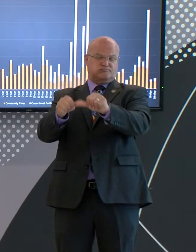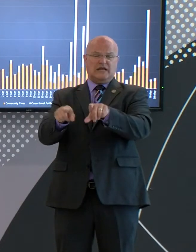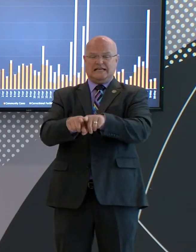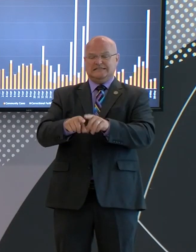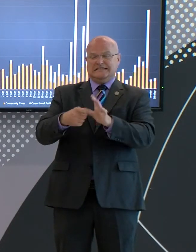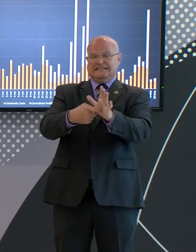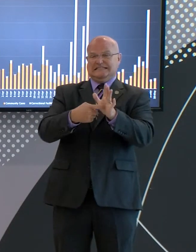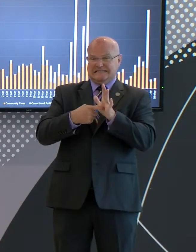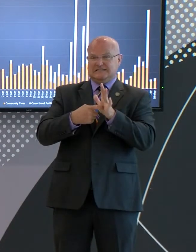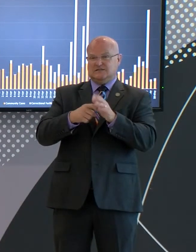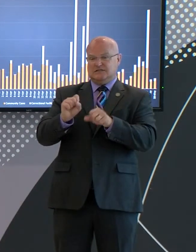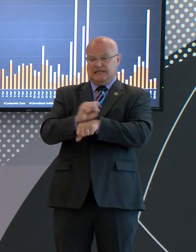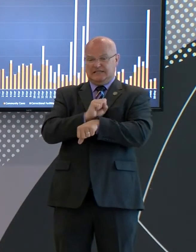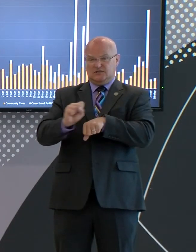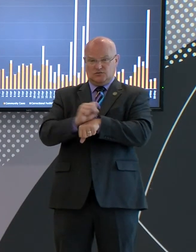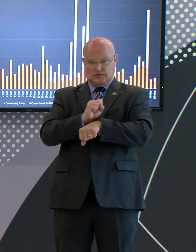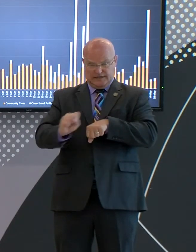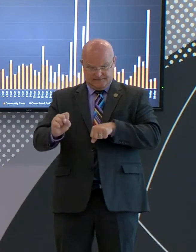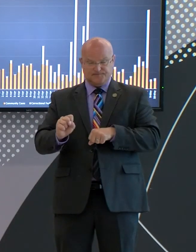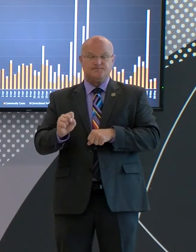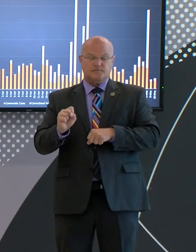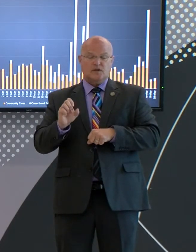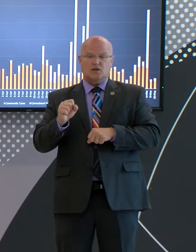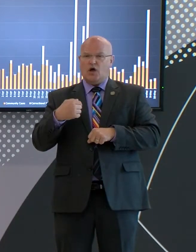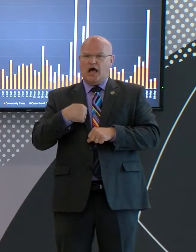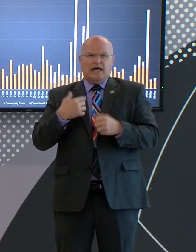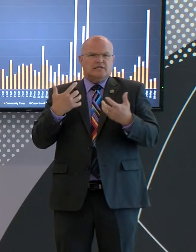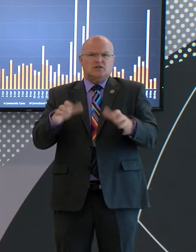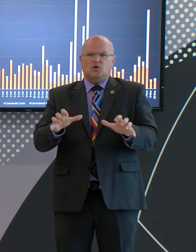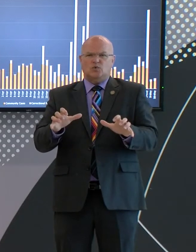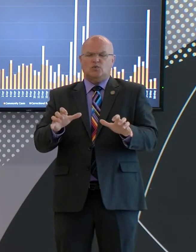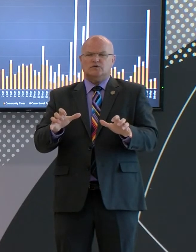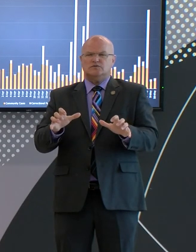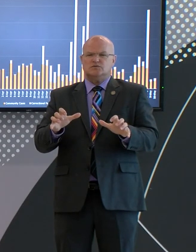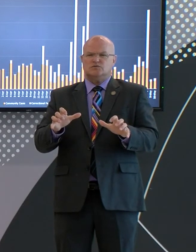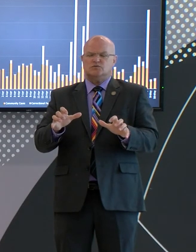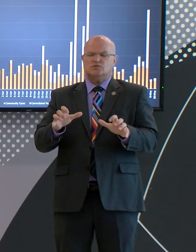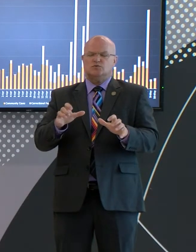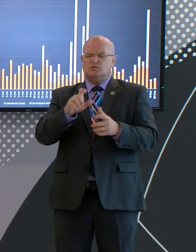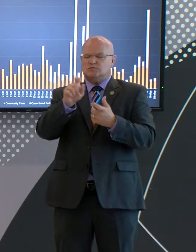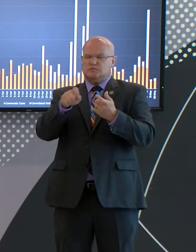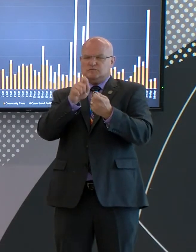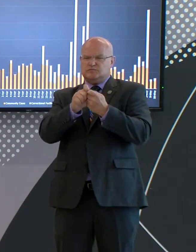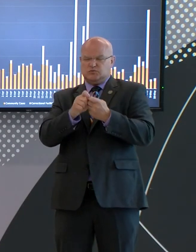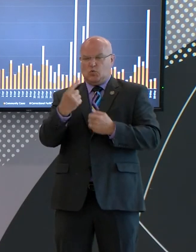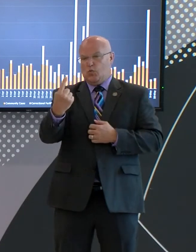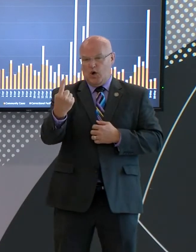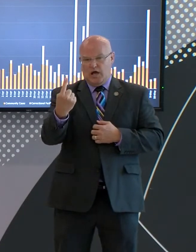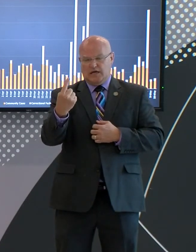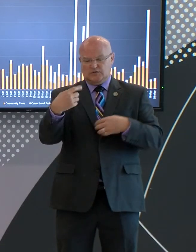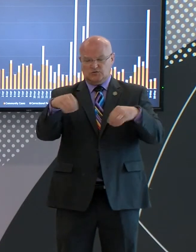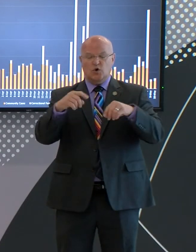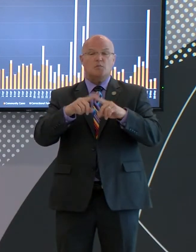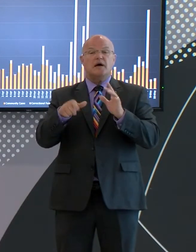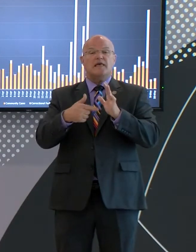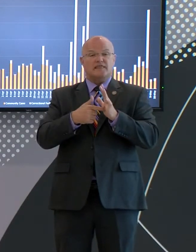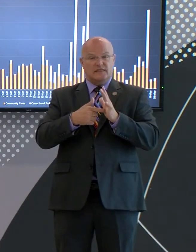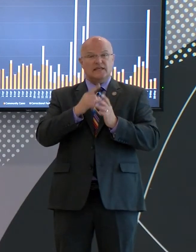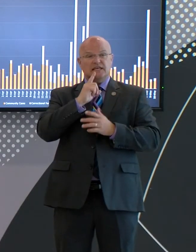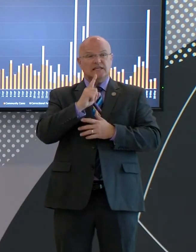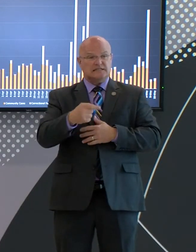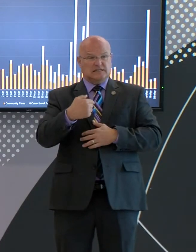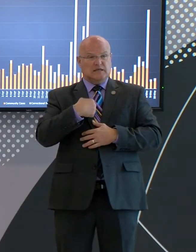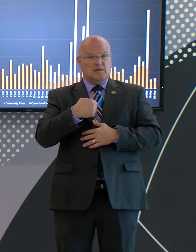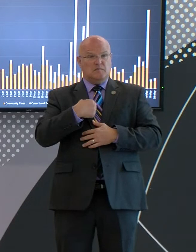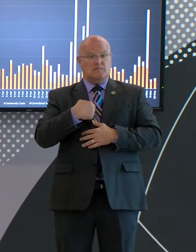essential industry. And so I don't want to single out any particular one, but this is a matter of